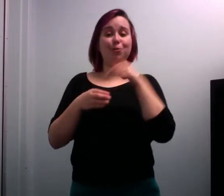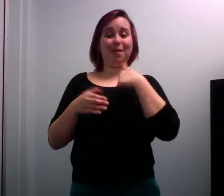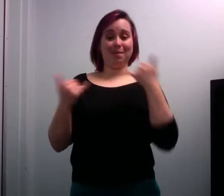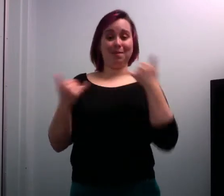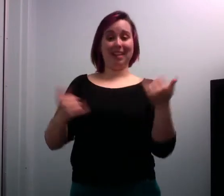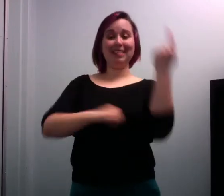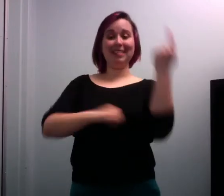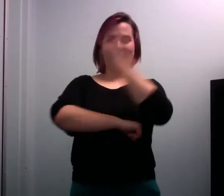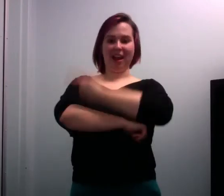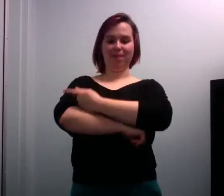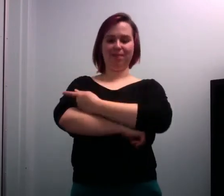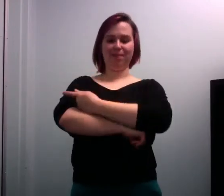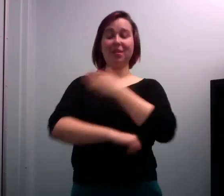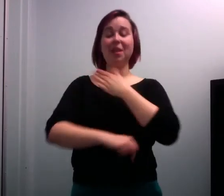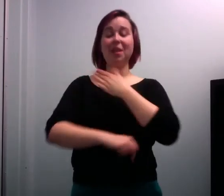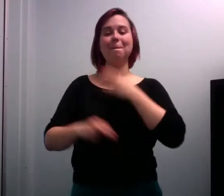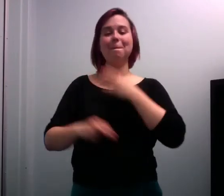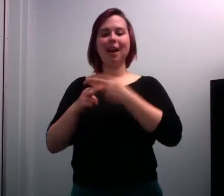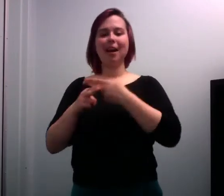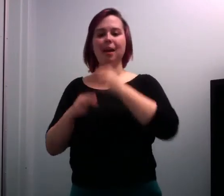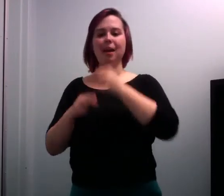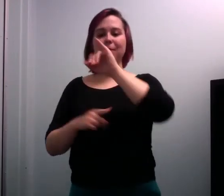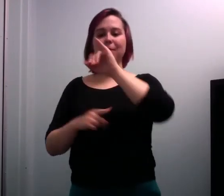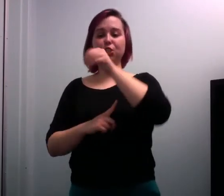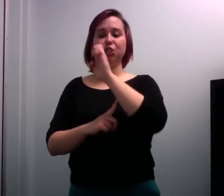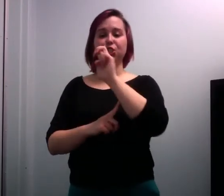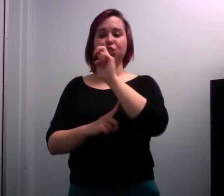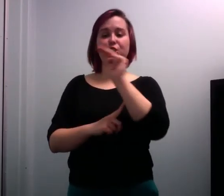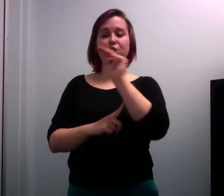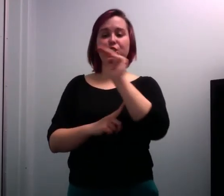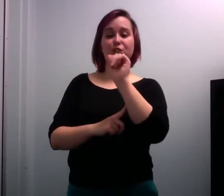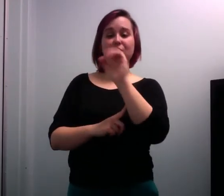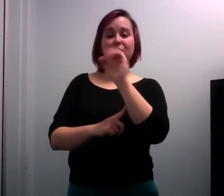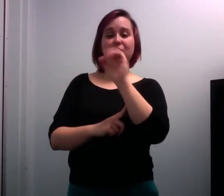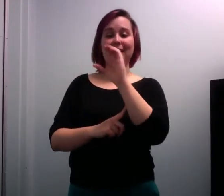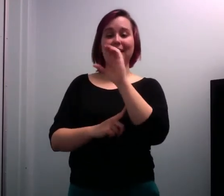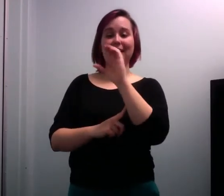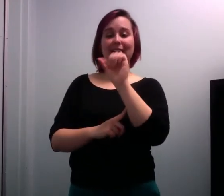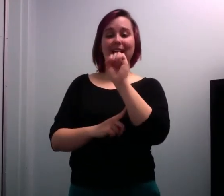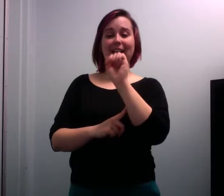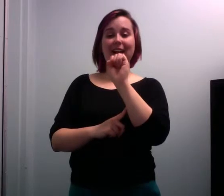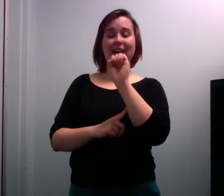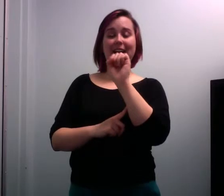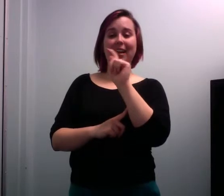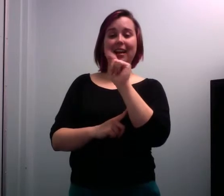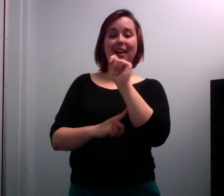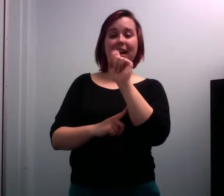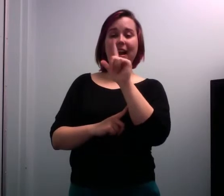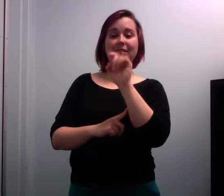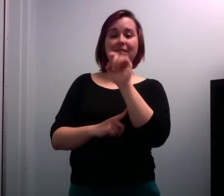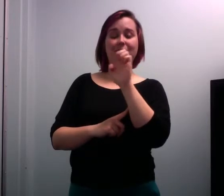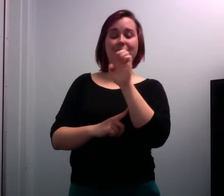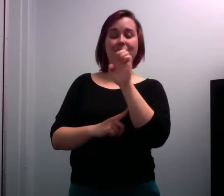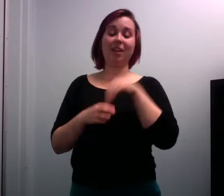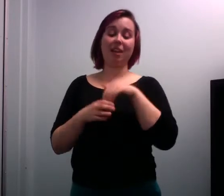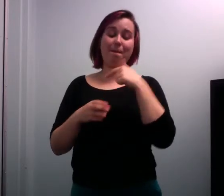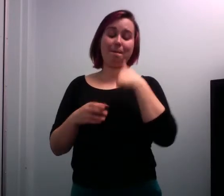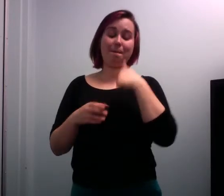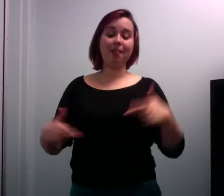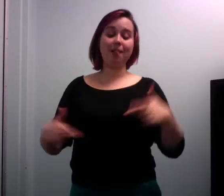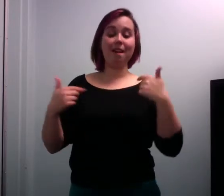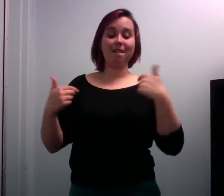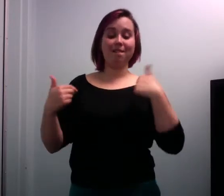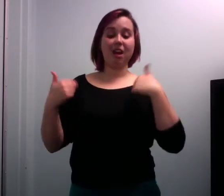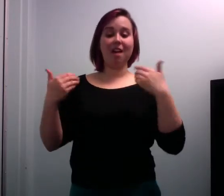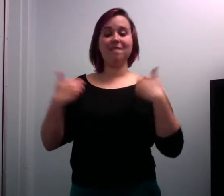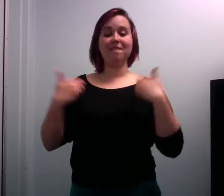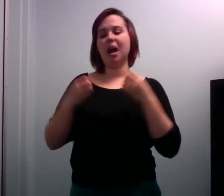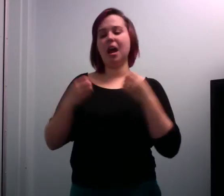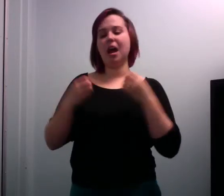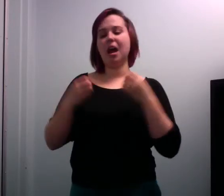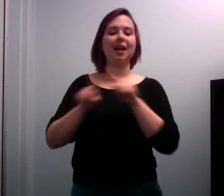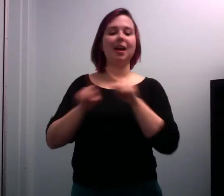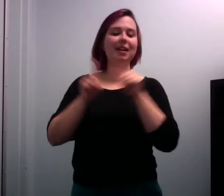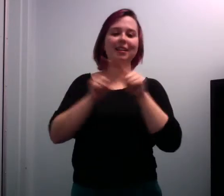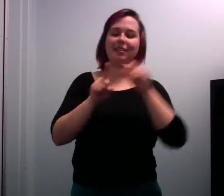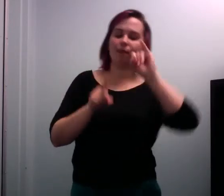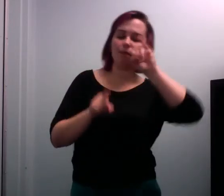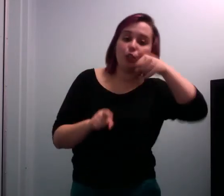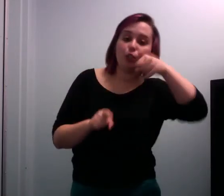Jenna, and in my life I've assumed several different titles and numerous roles. But today I simply wish to